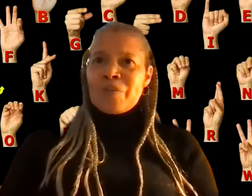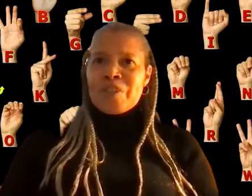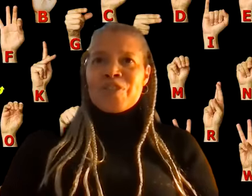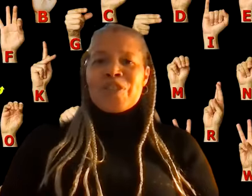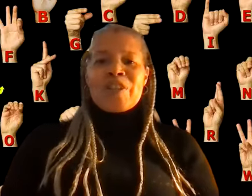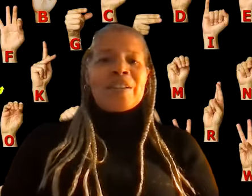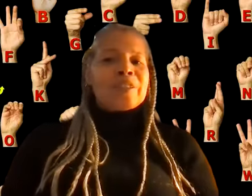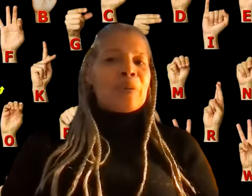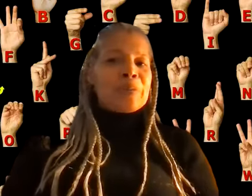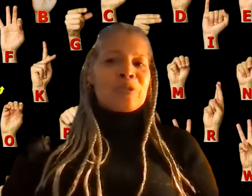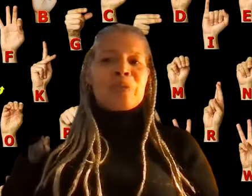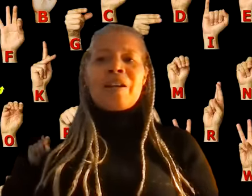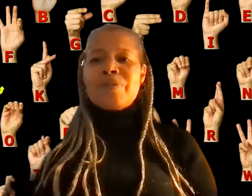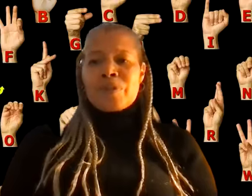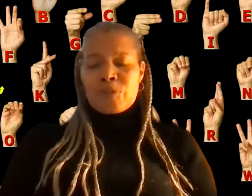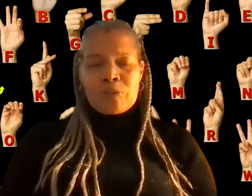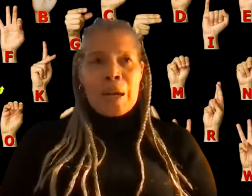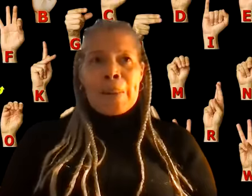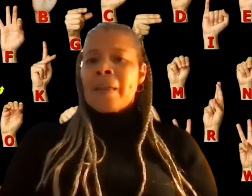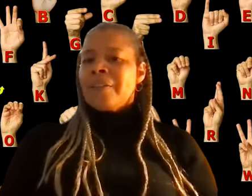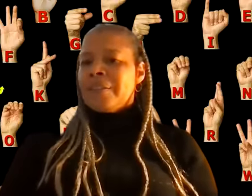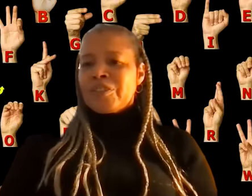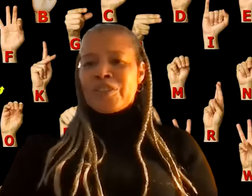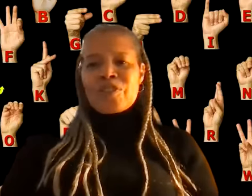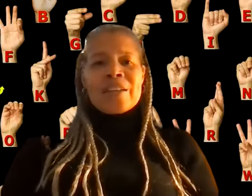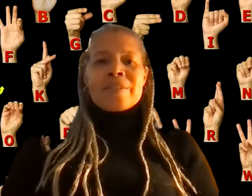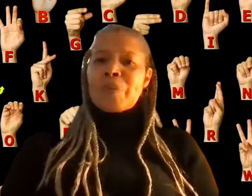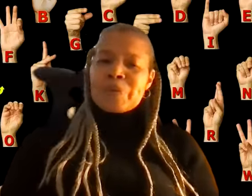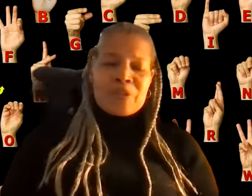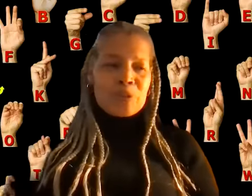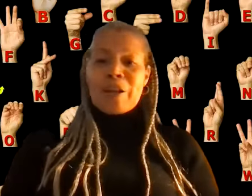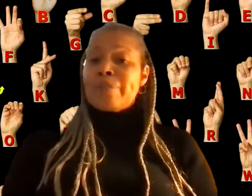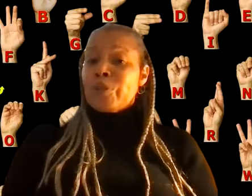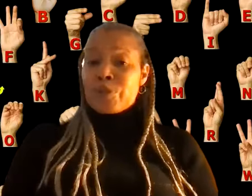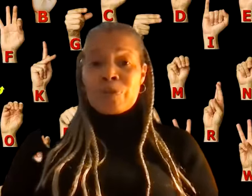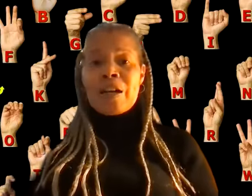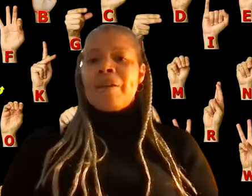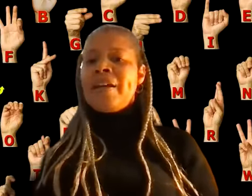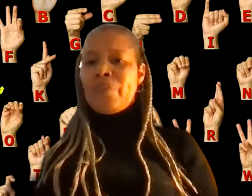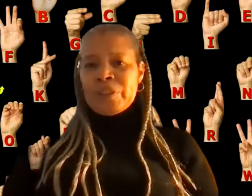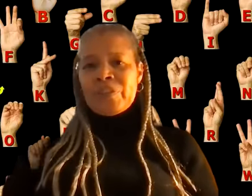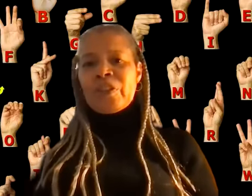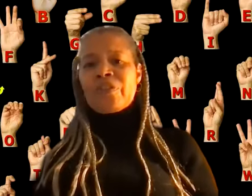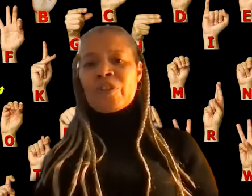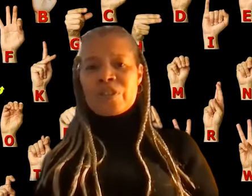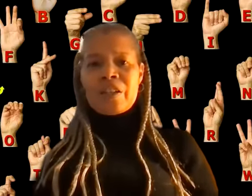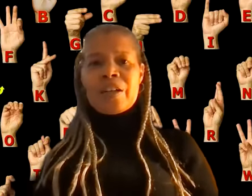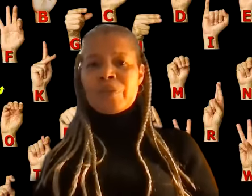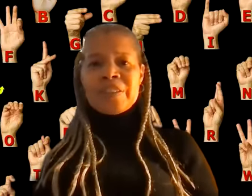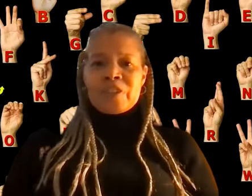Listen to the channel. Tell people to subscribe, to subscribe, listen to the chats, tell people to subscribe, you subscribe. And once the video converse, I will connect